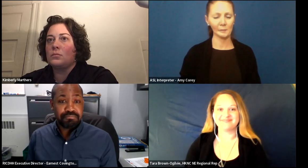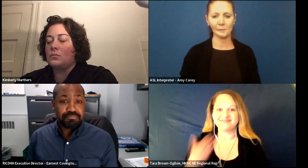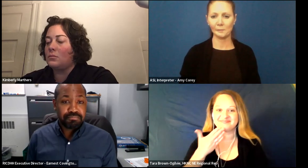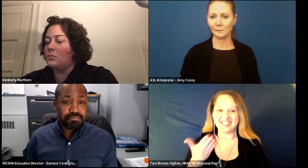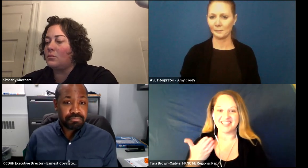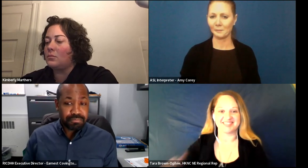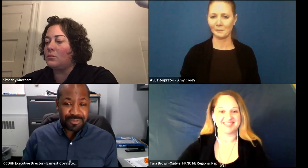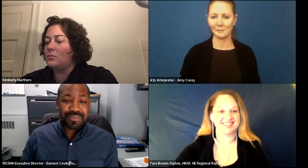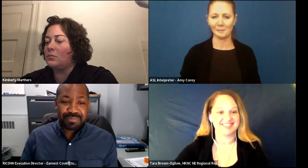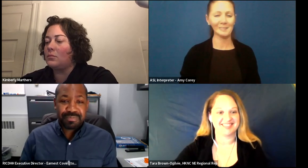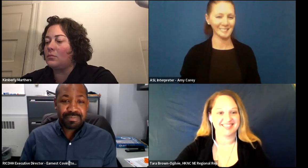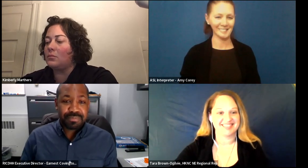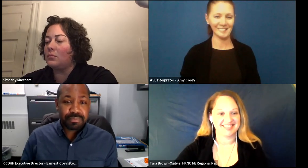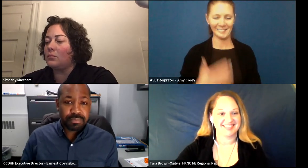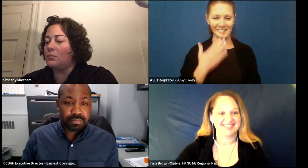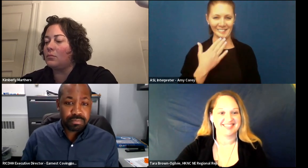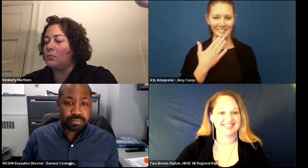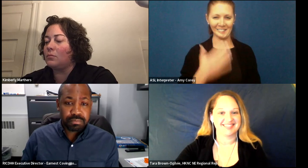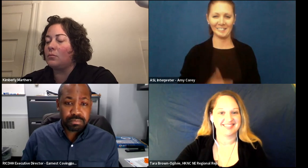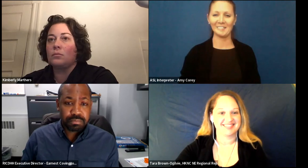Okay. Thank you.